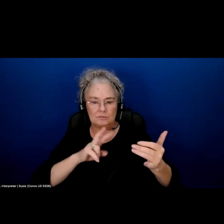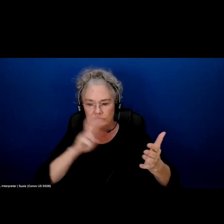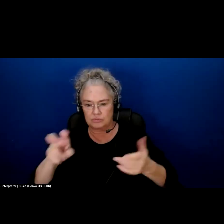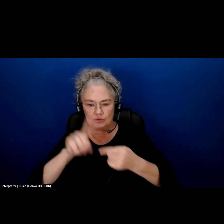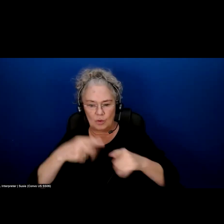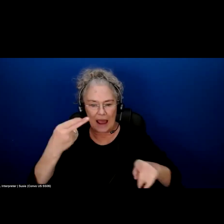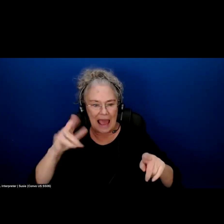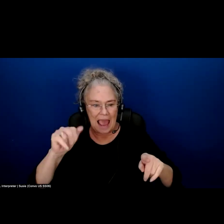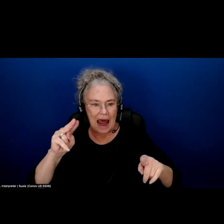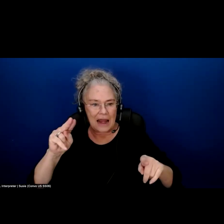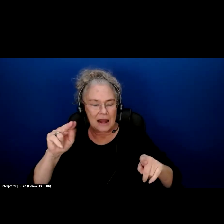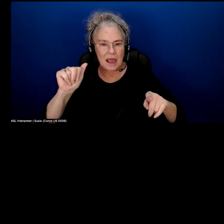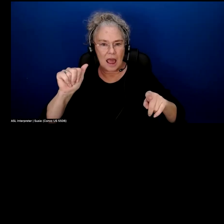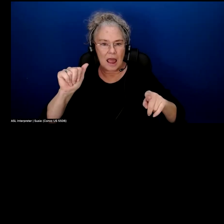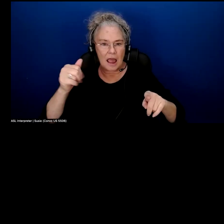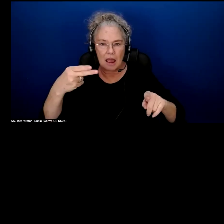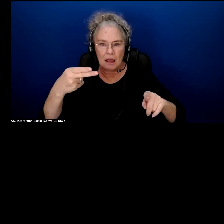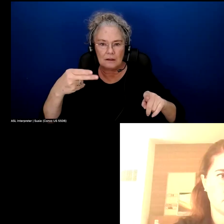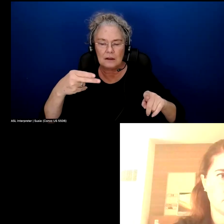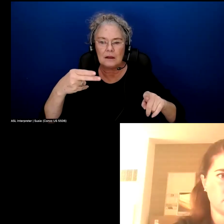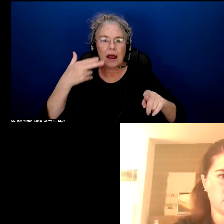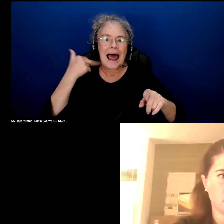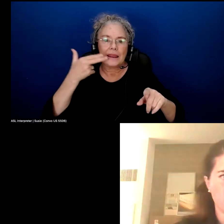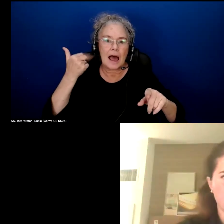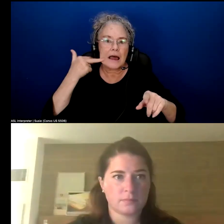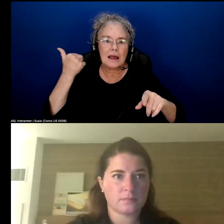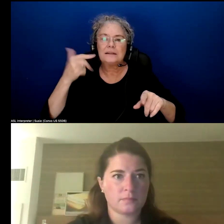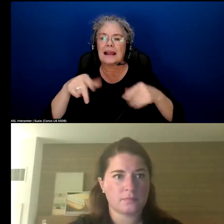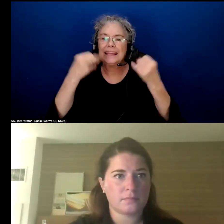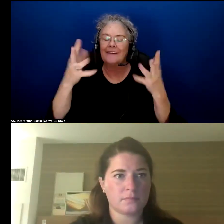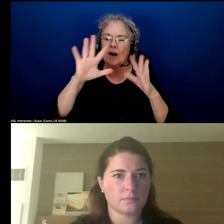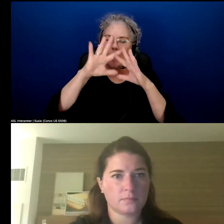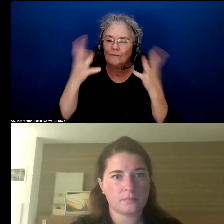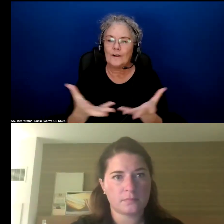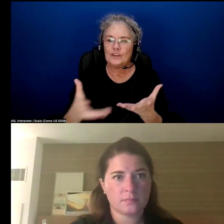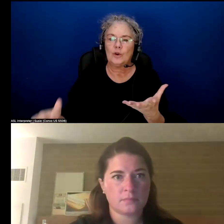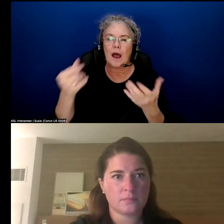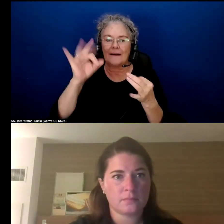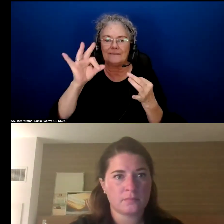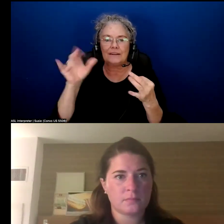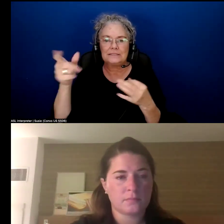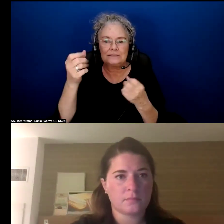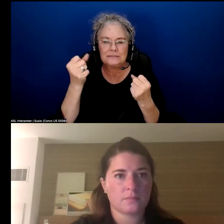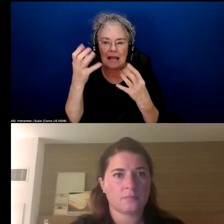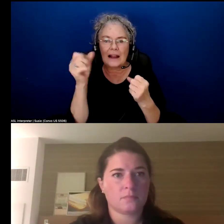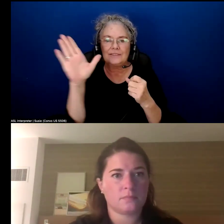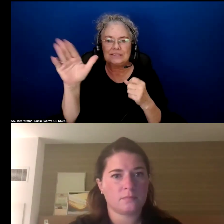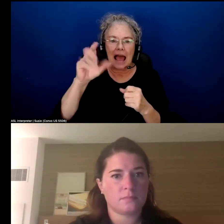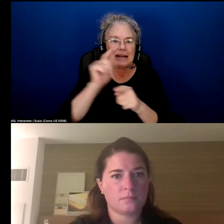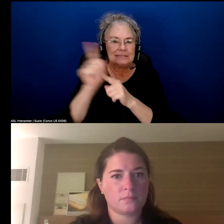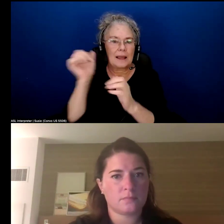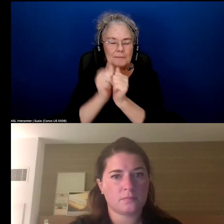to try to round us out by giving a overview of the Sign Language Interpreters Act as it was passed